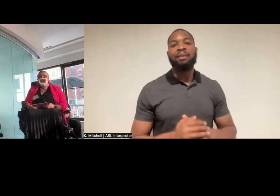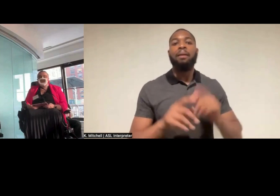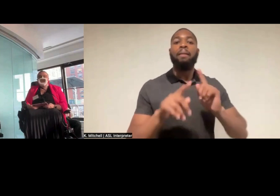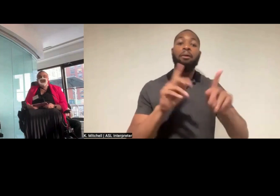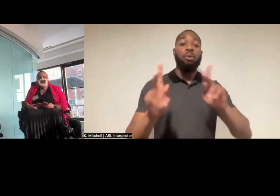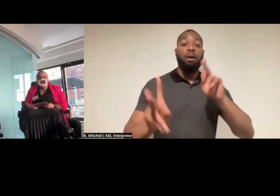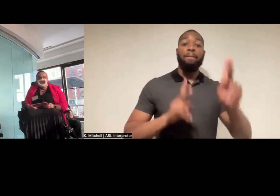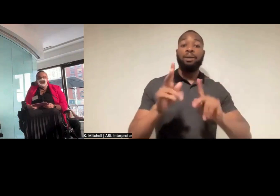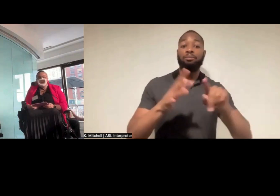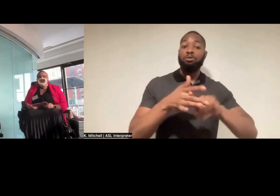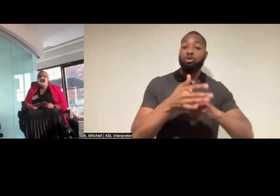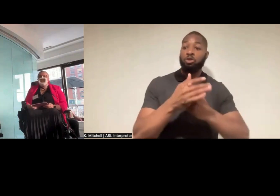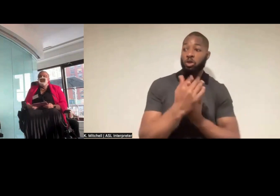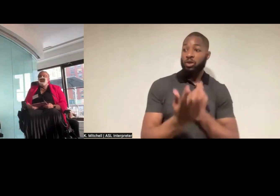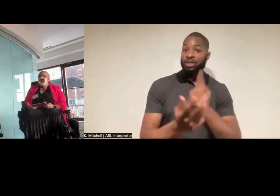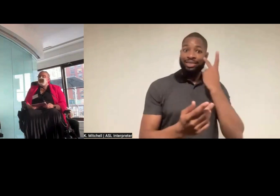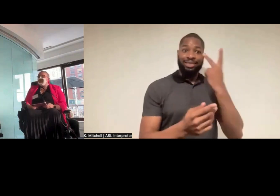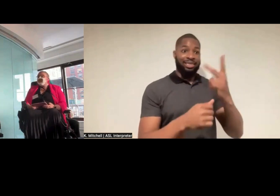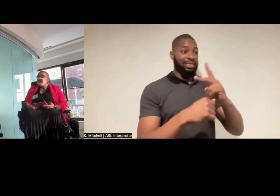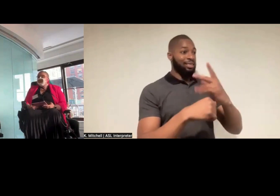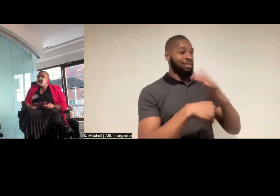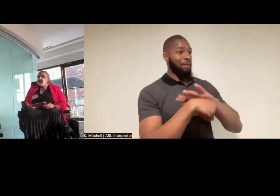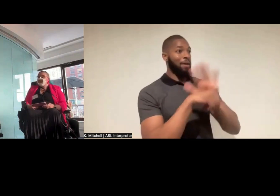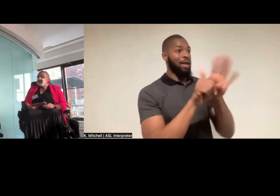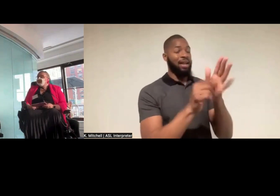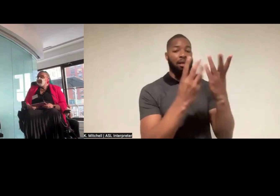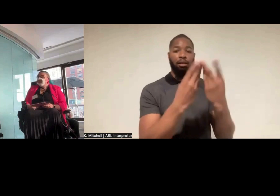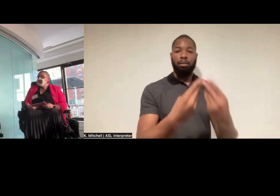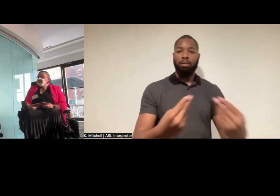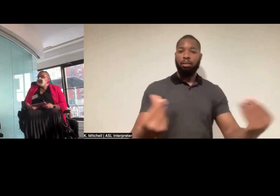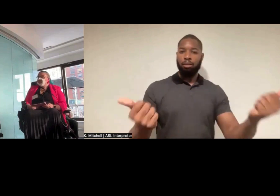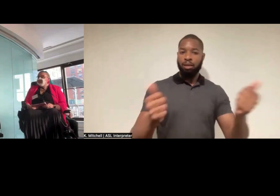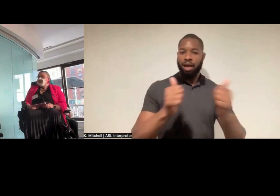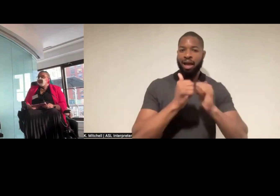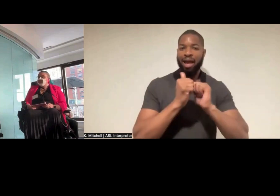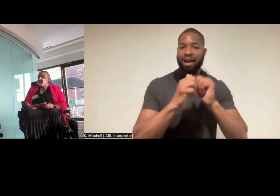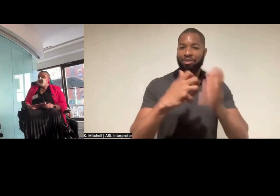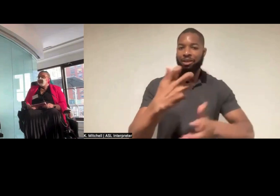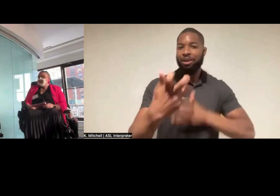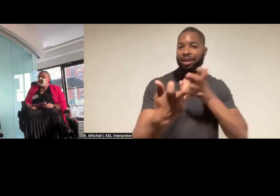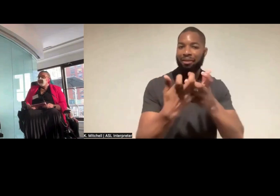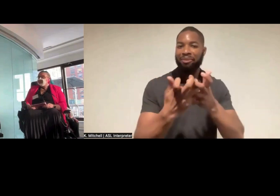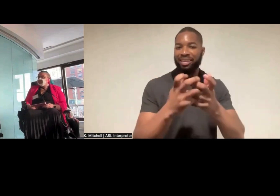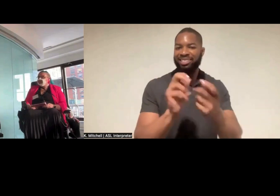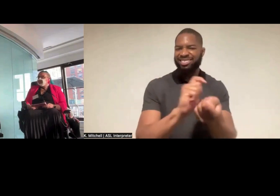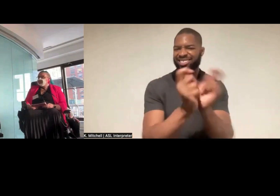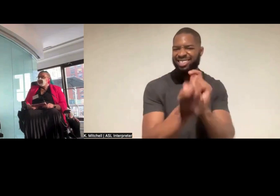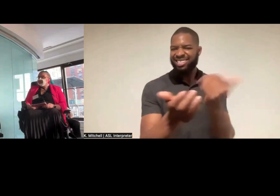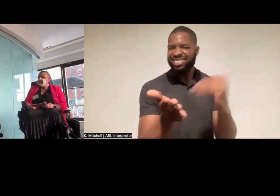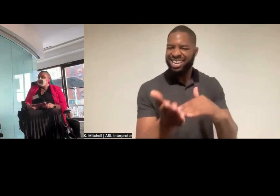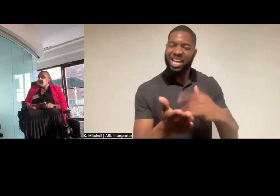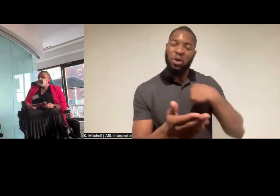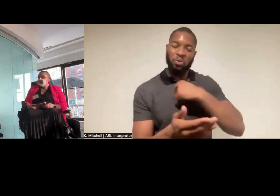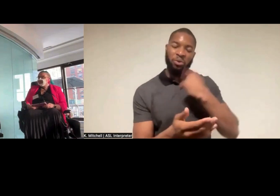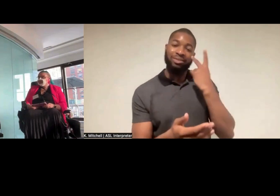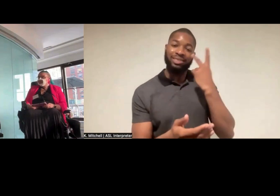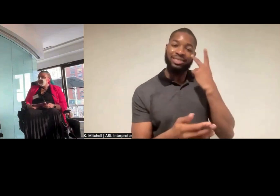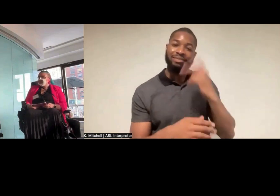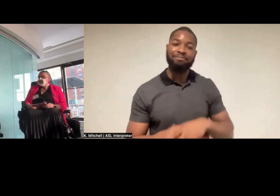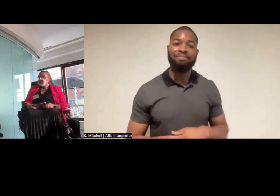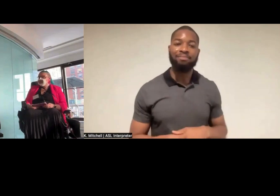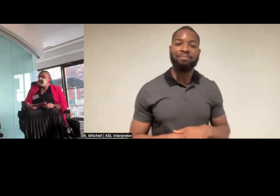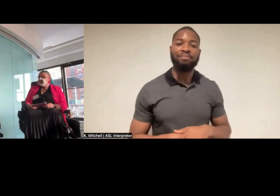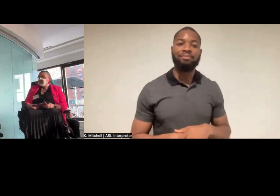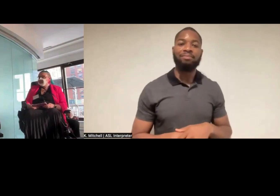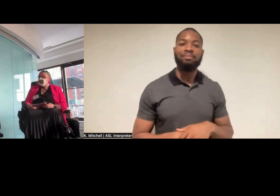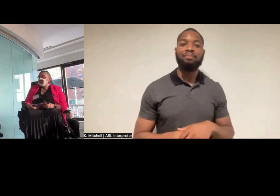began to believe the pandemic was over. So it's just, it changed the field for sure. I think that it's important though, if you do